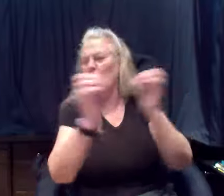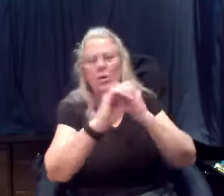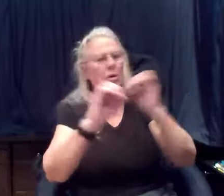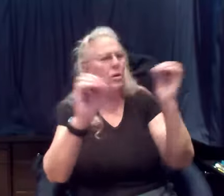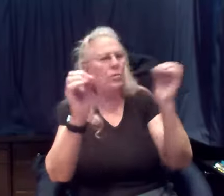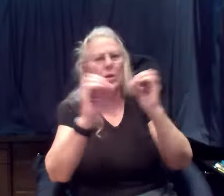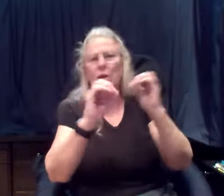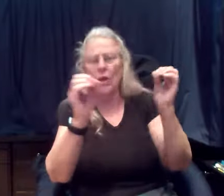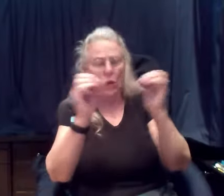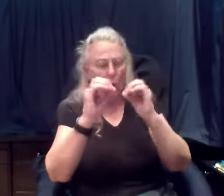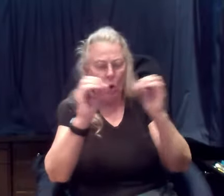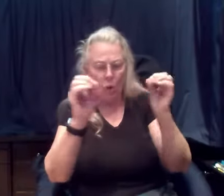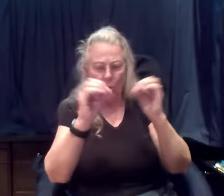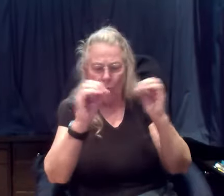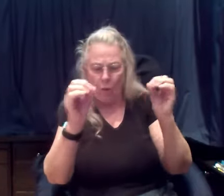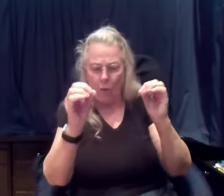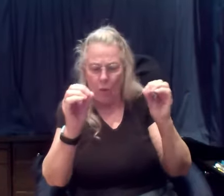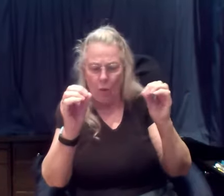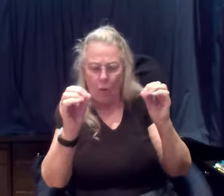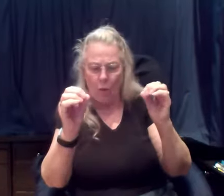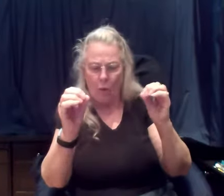will be no more.